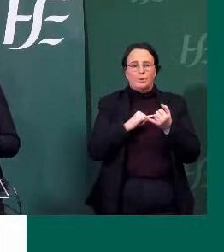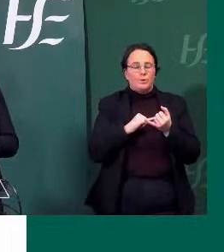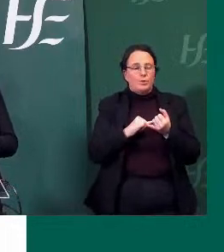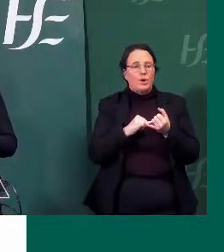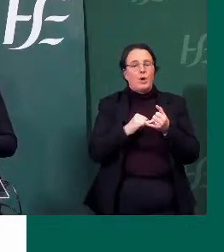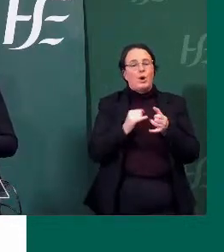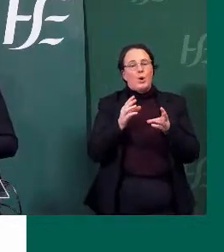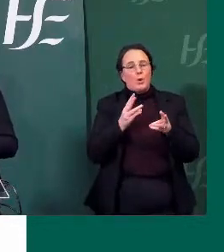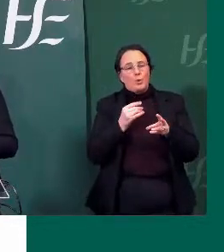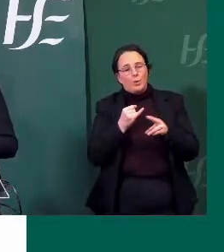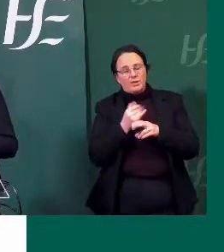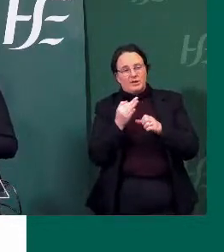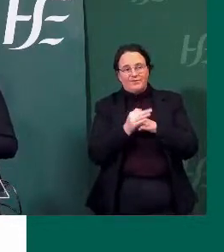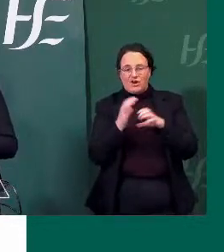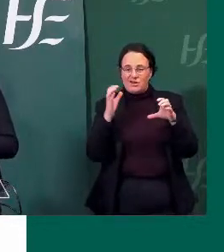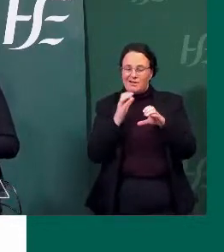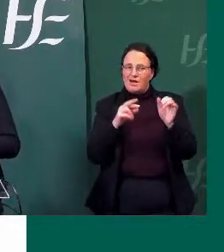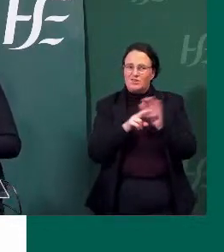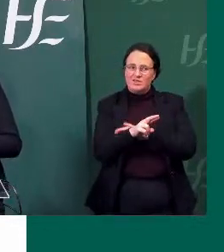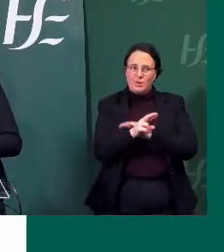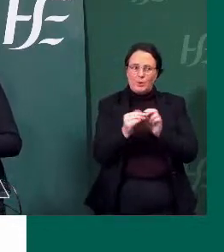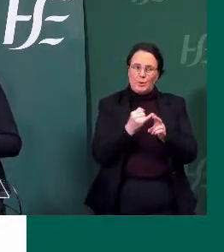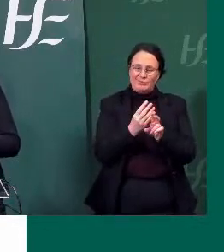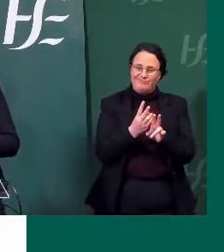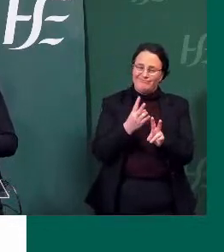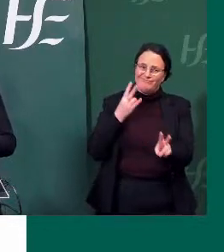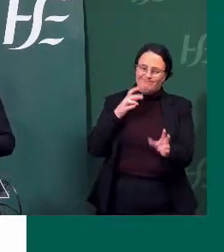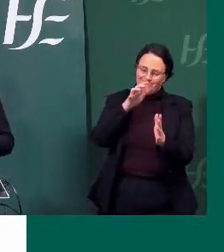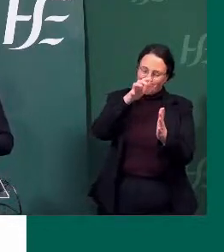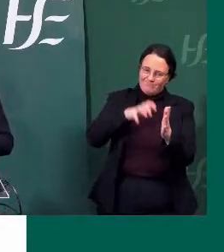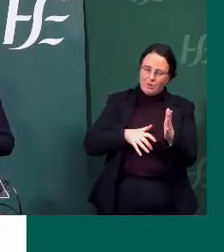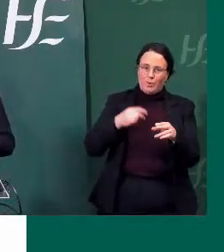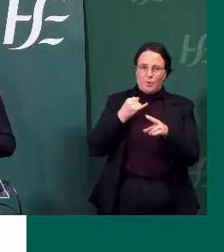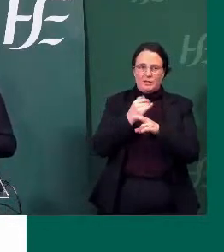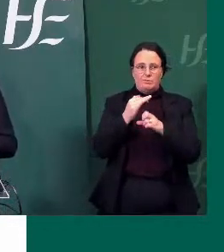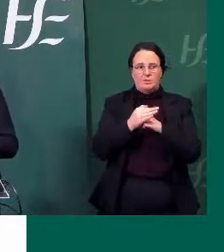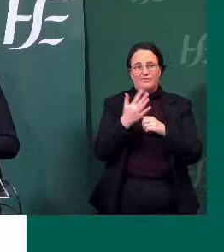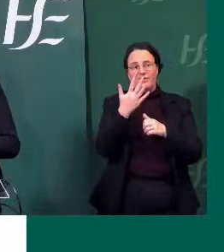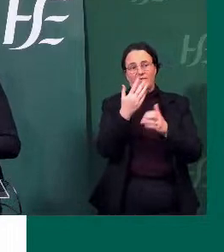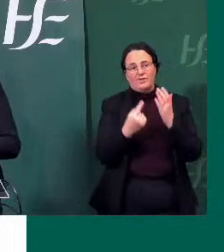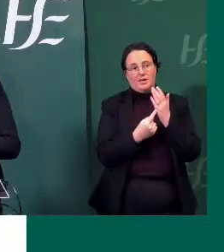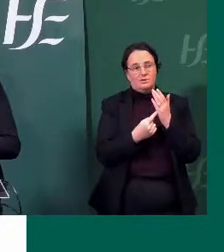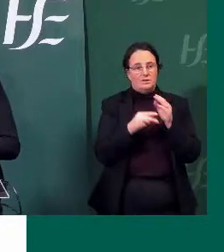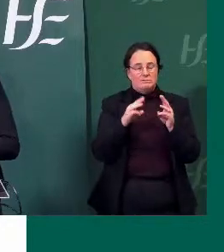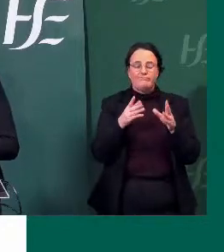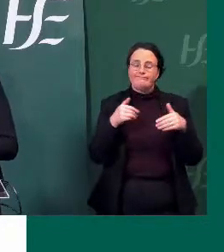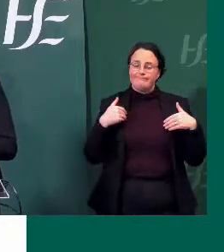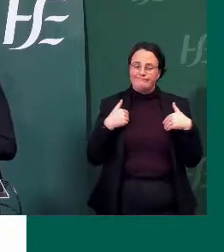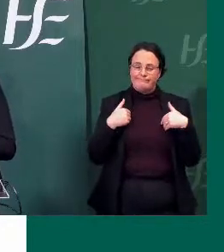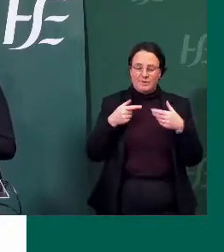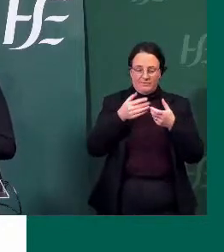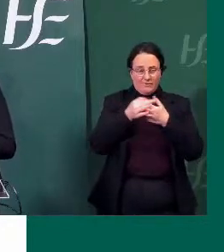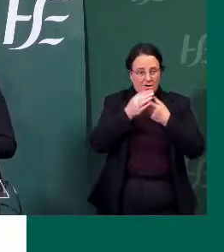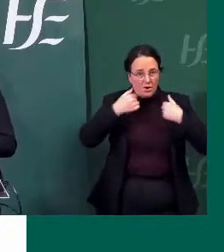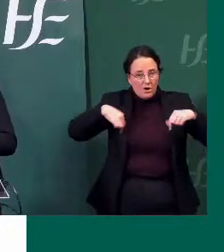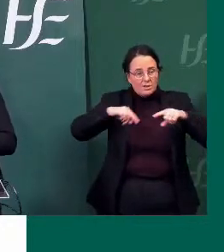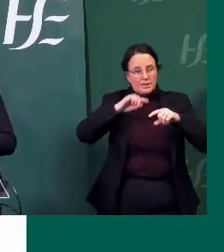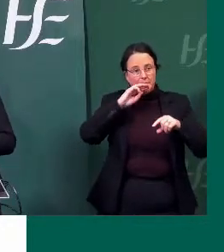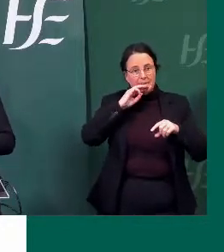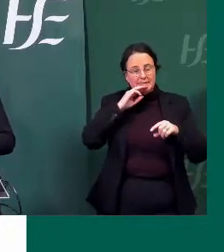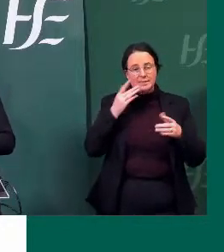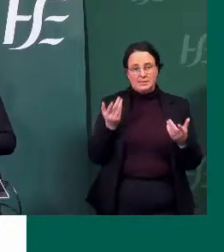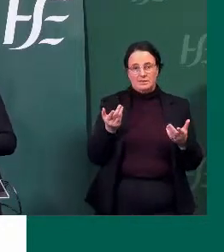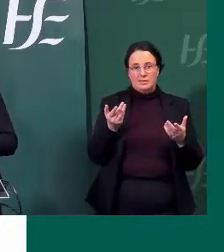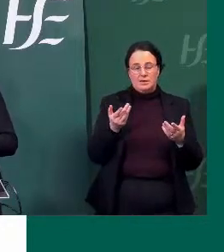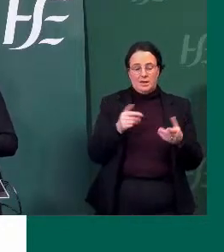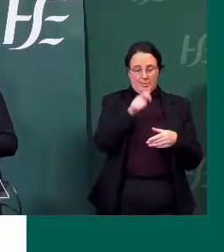awaiting carers has gone right up to nearly 5,000. And that is a cause of concern for us, because this relates to people who